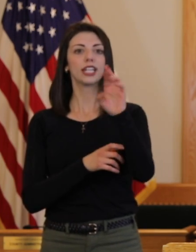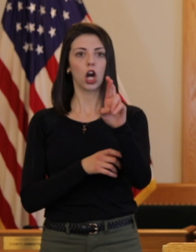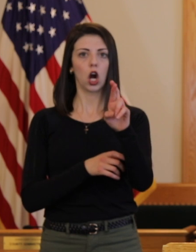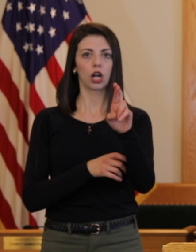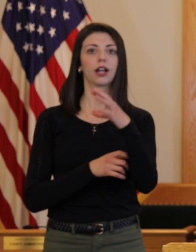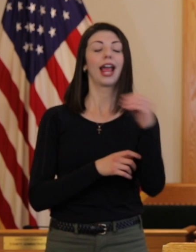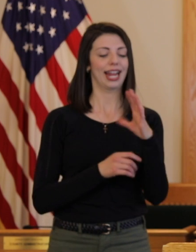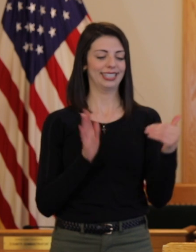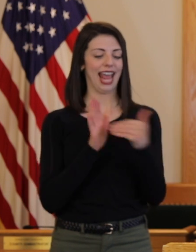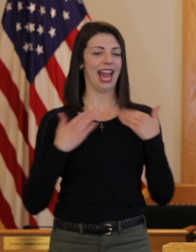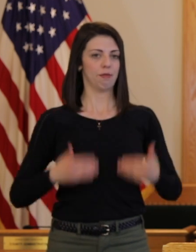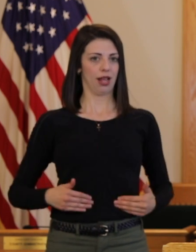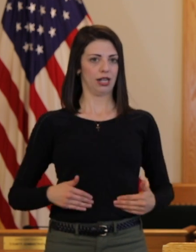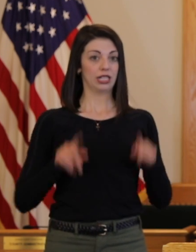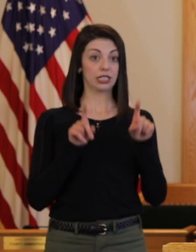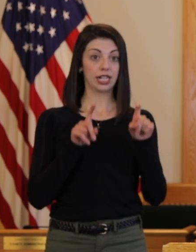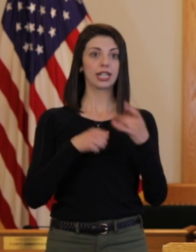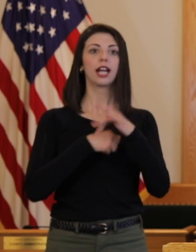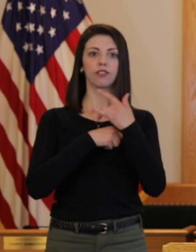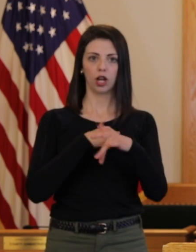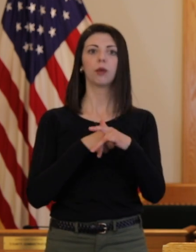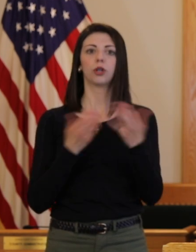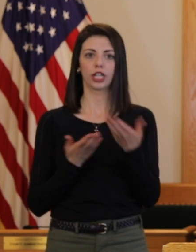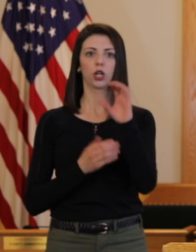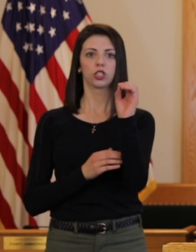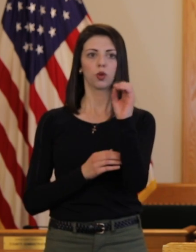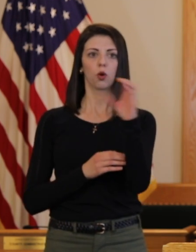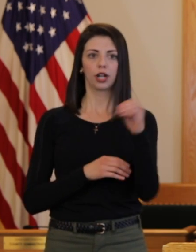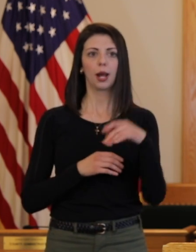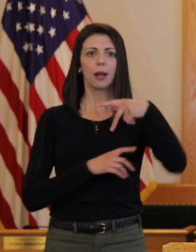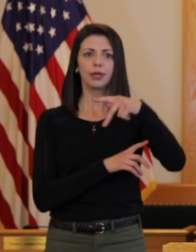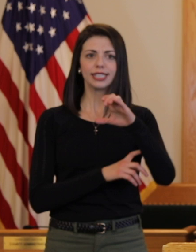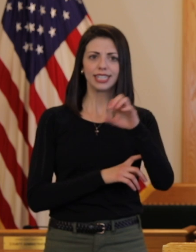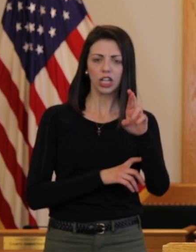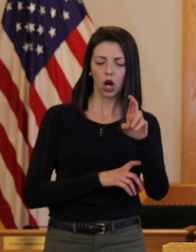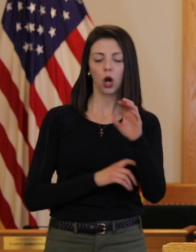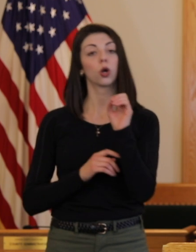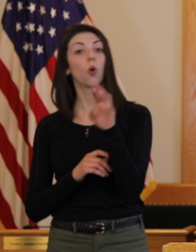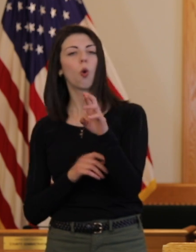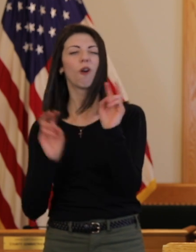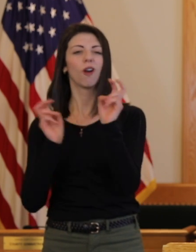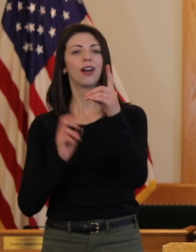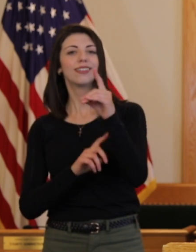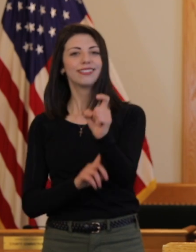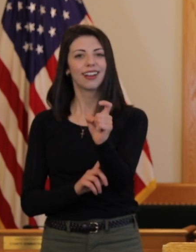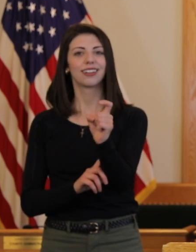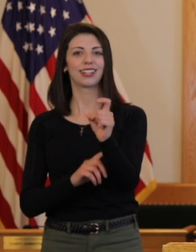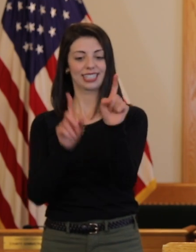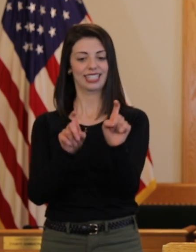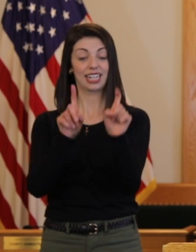antibody testing is available in Oswego County. PCR testing, or diagnostic testing, tests for the